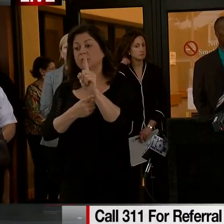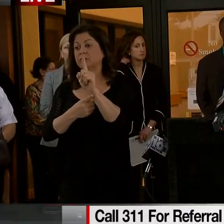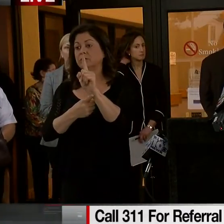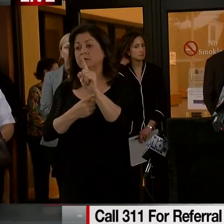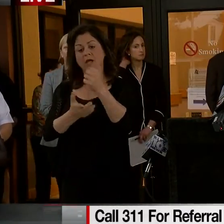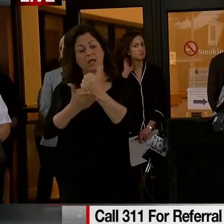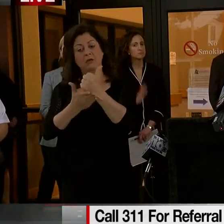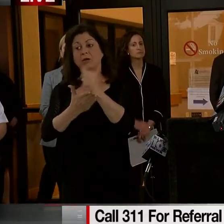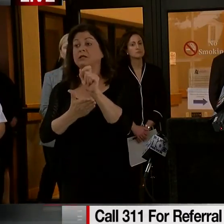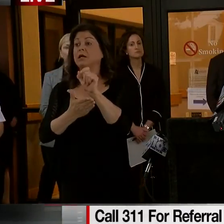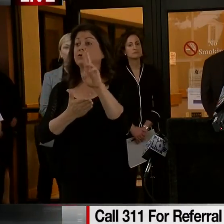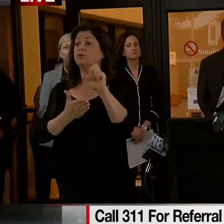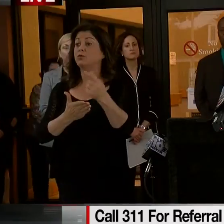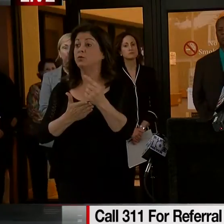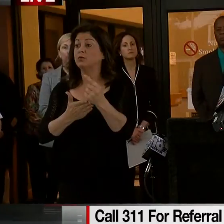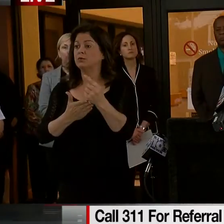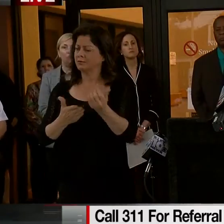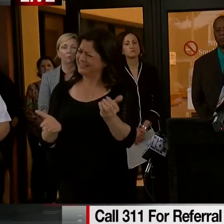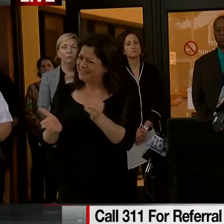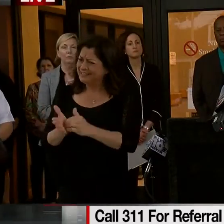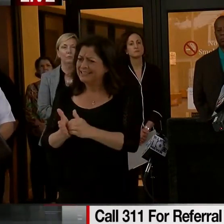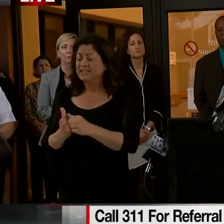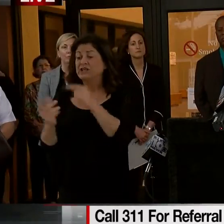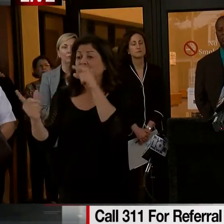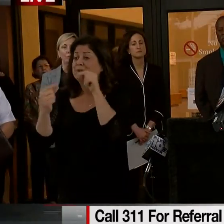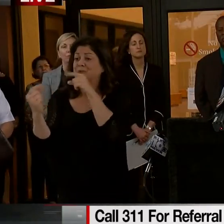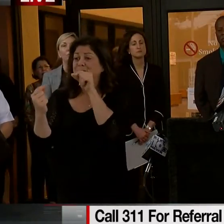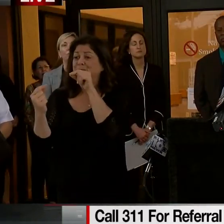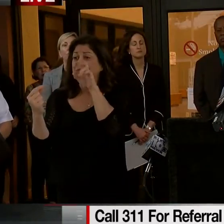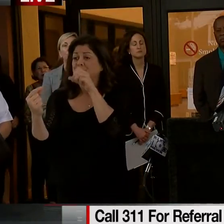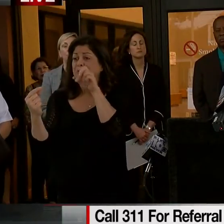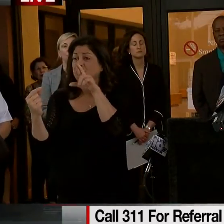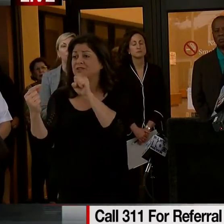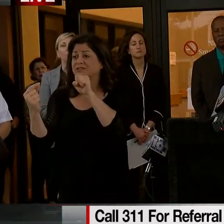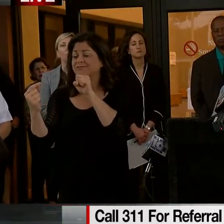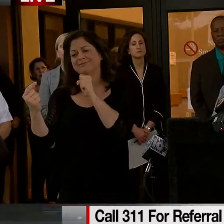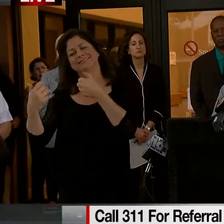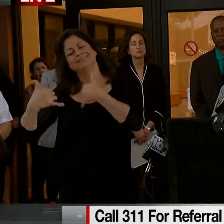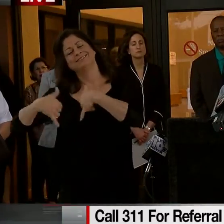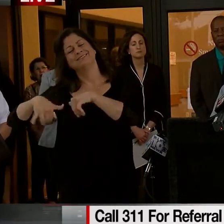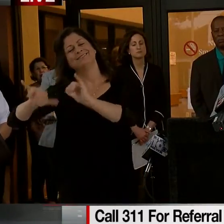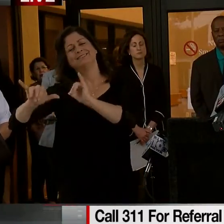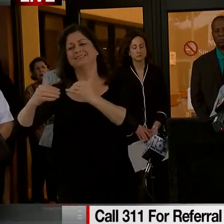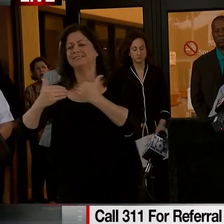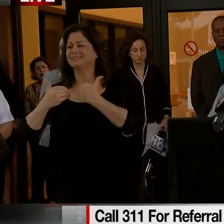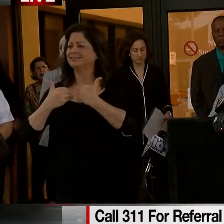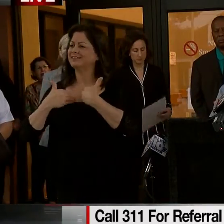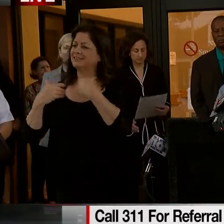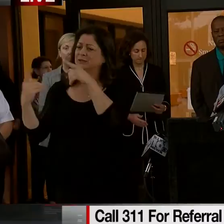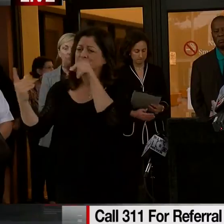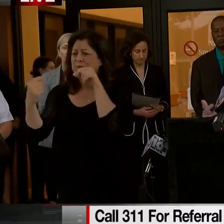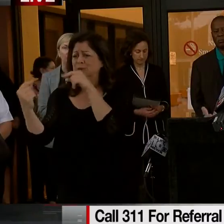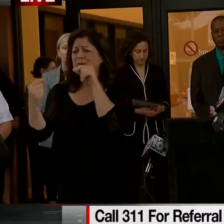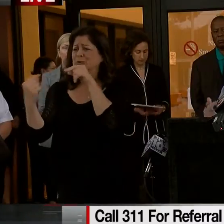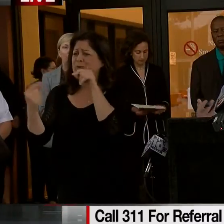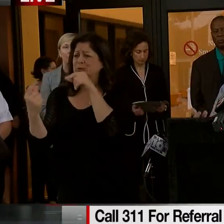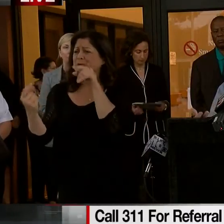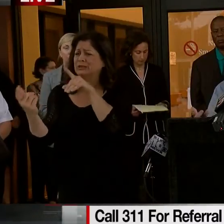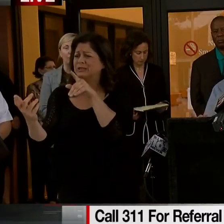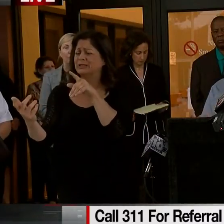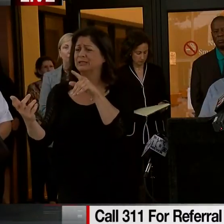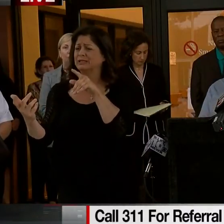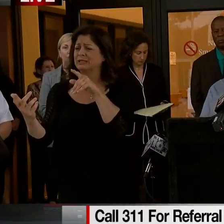www.la211help.org. Again, we want to address rumors. There are still rumors going around. There is still a lot of talk going around,